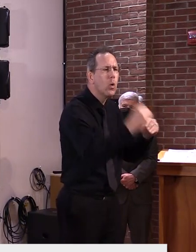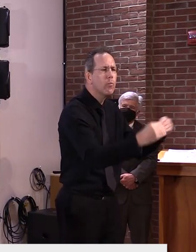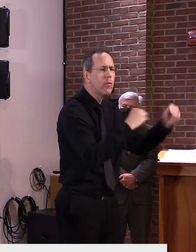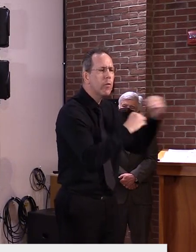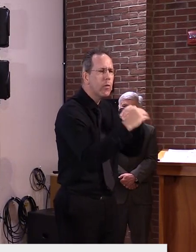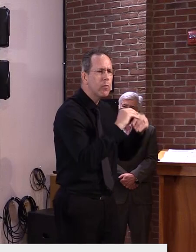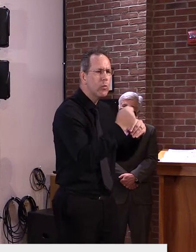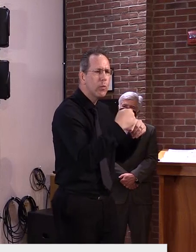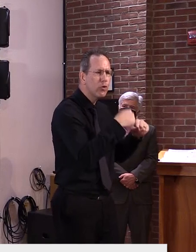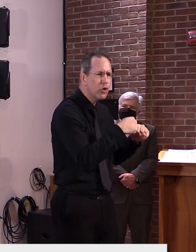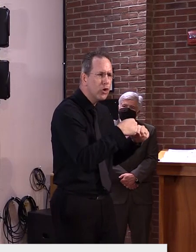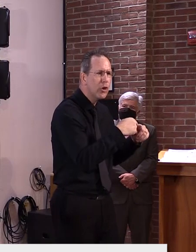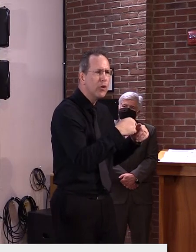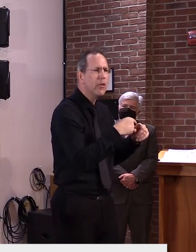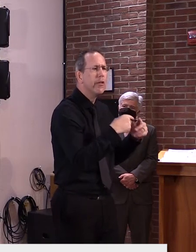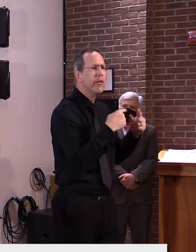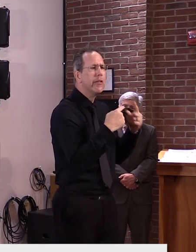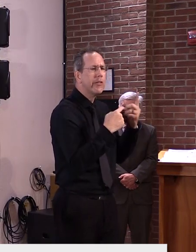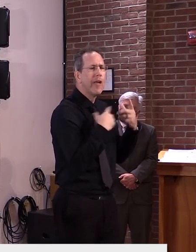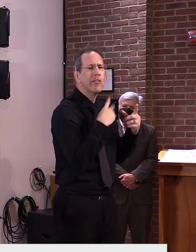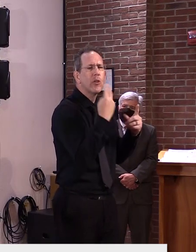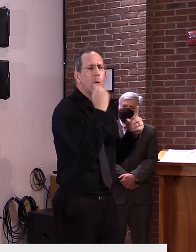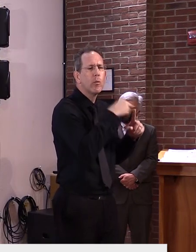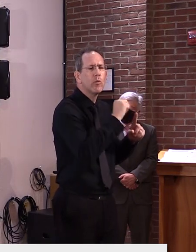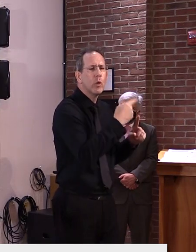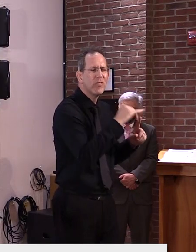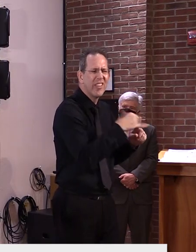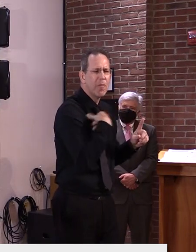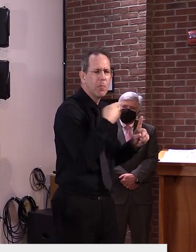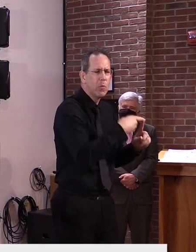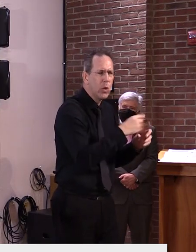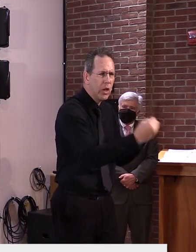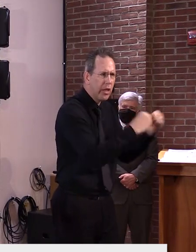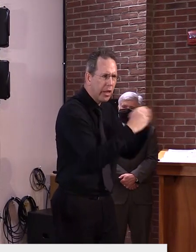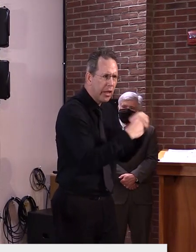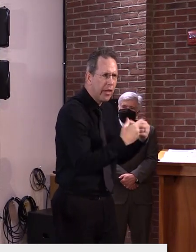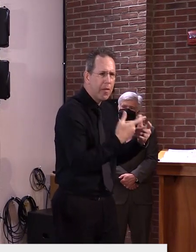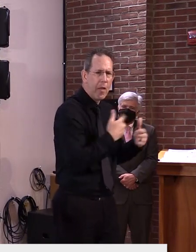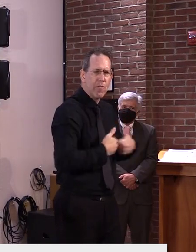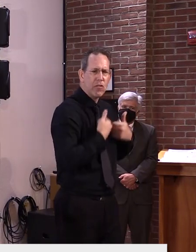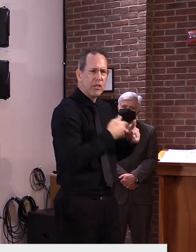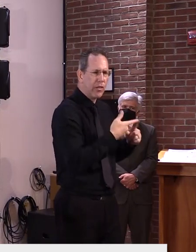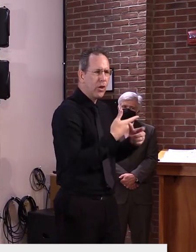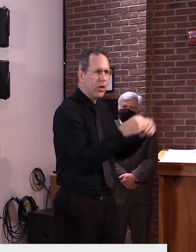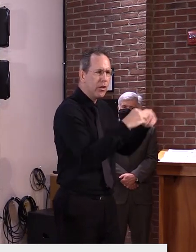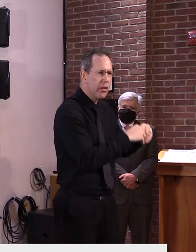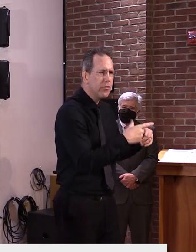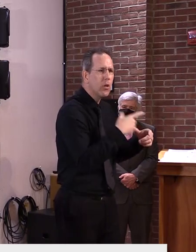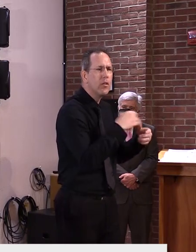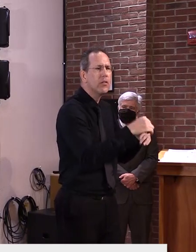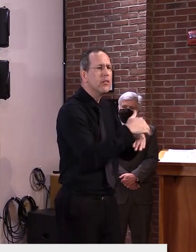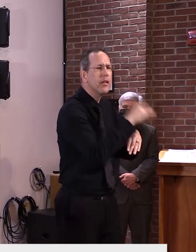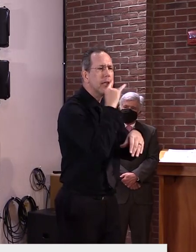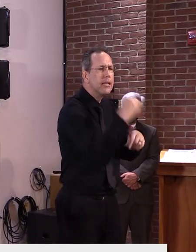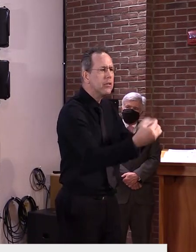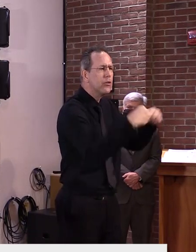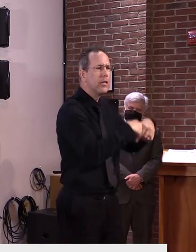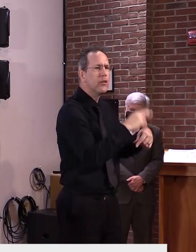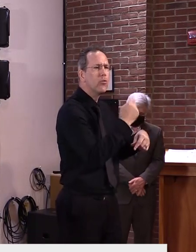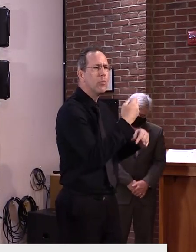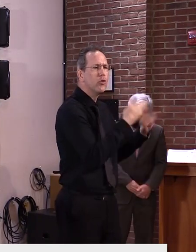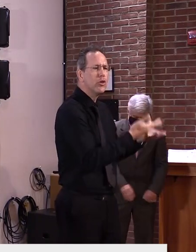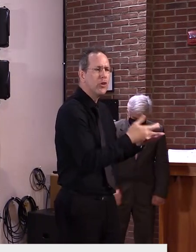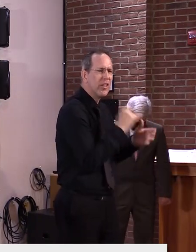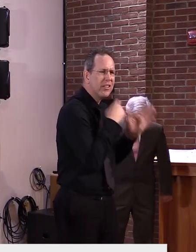their kids in New Hampshire schools. I'm wondering if we're seeing any of that here in